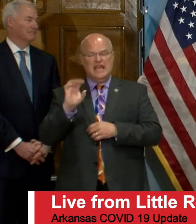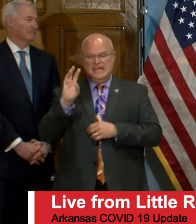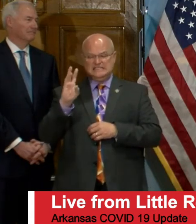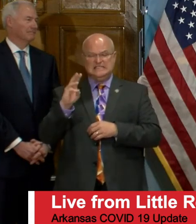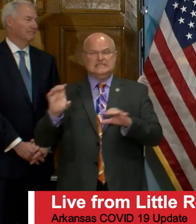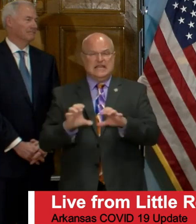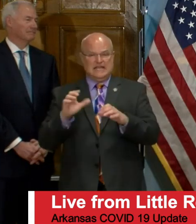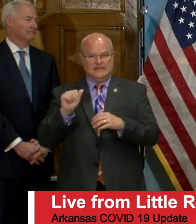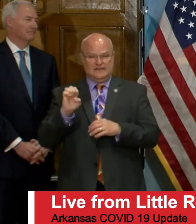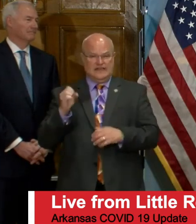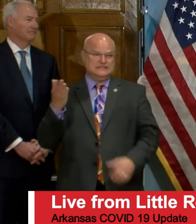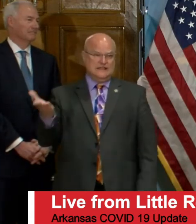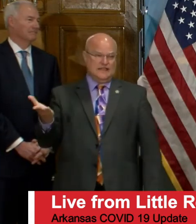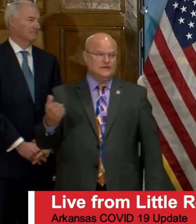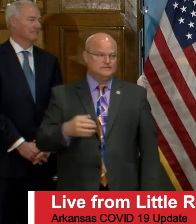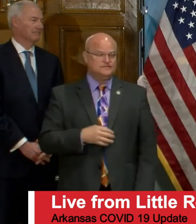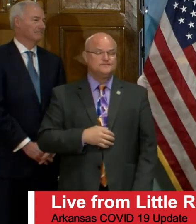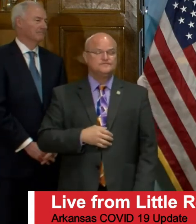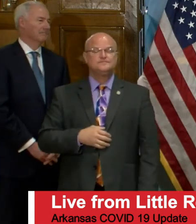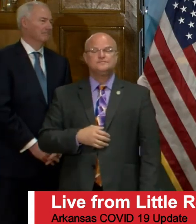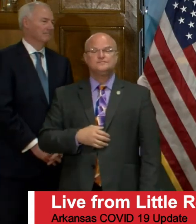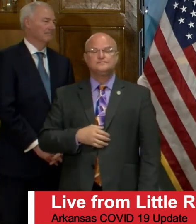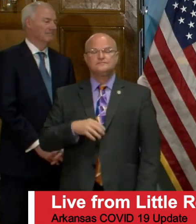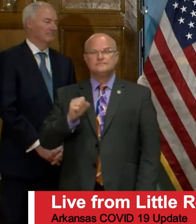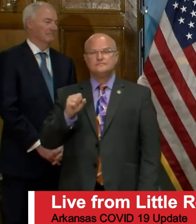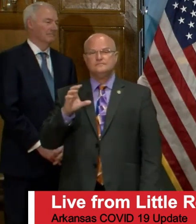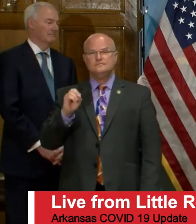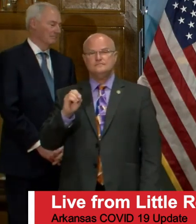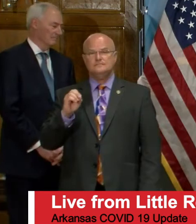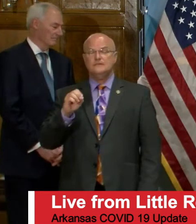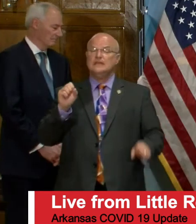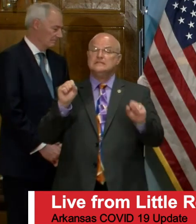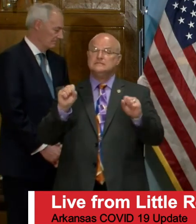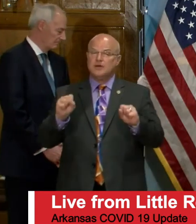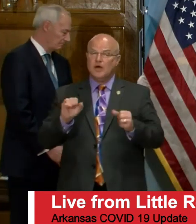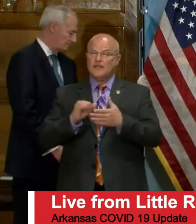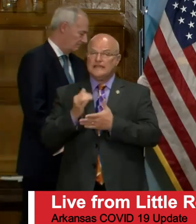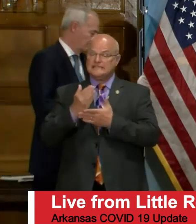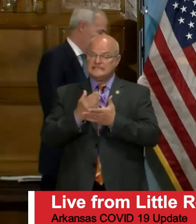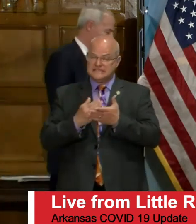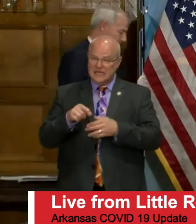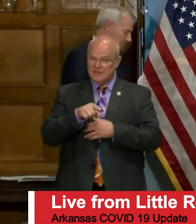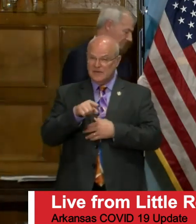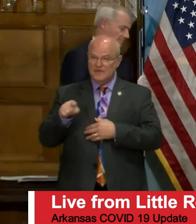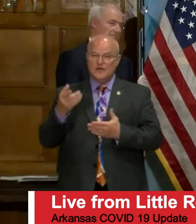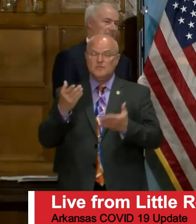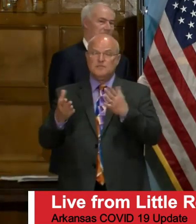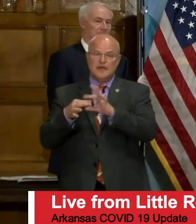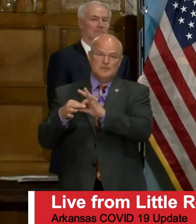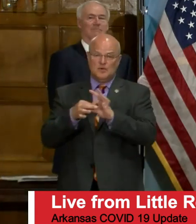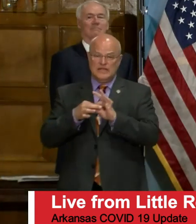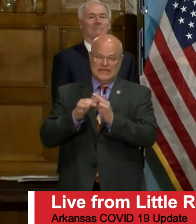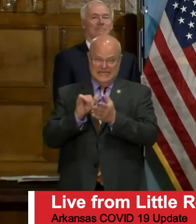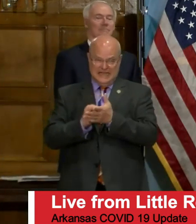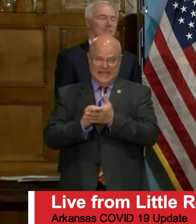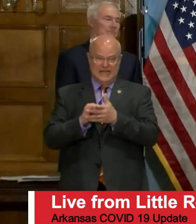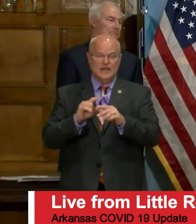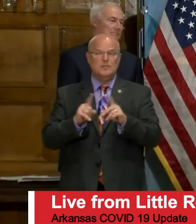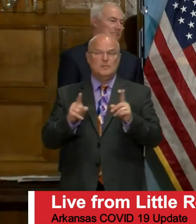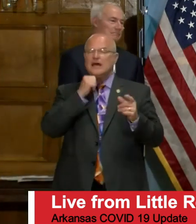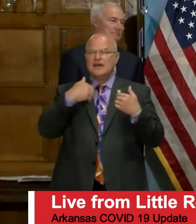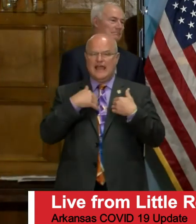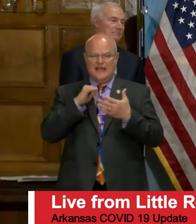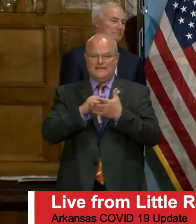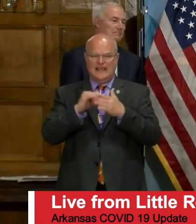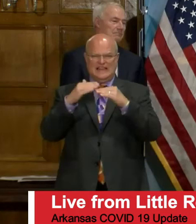6 active cases there. So it's possible that some of those may be related to that, but I